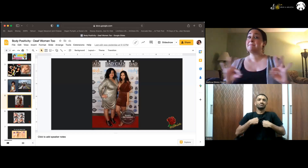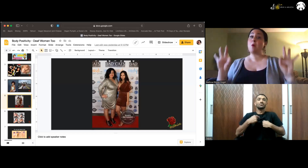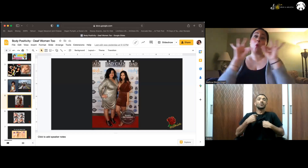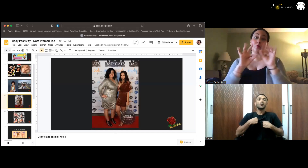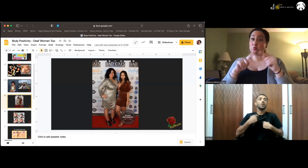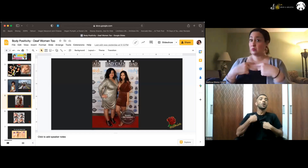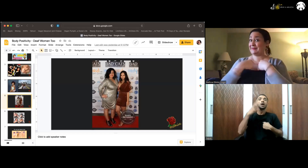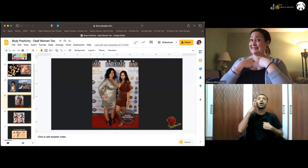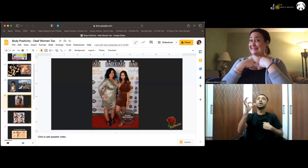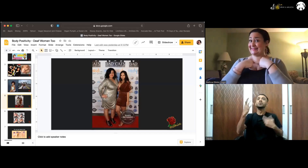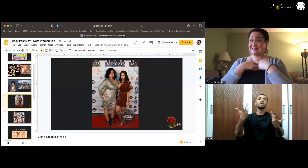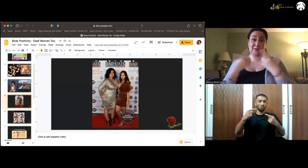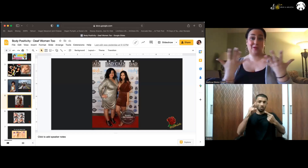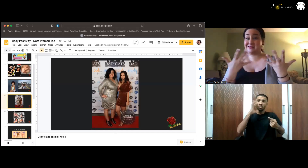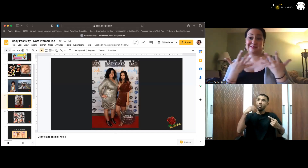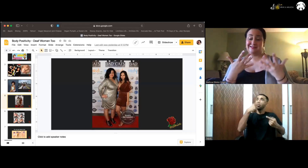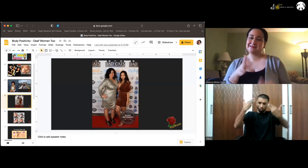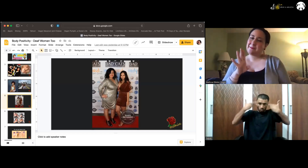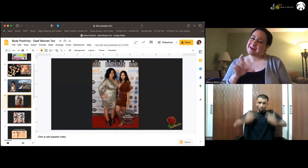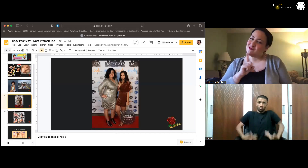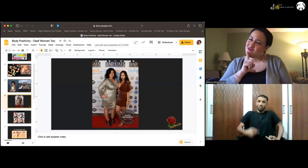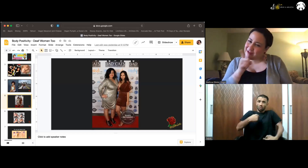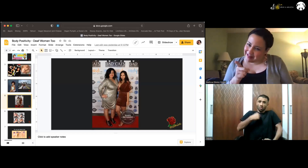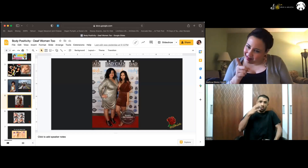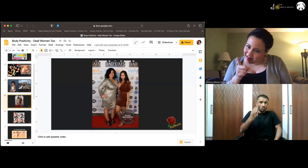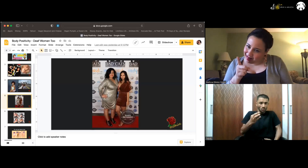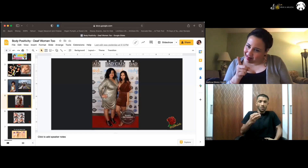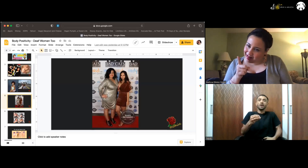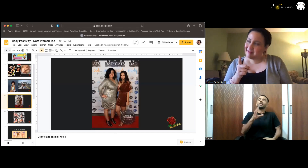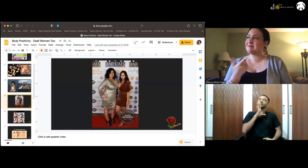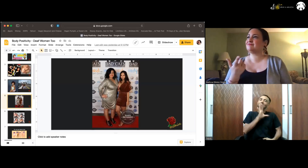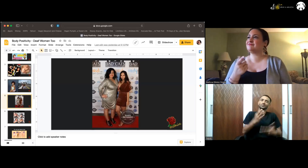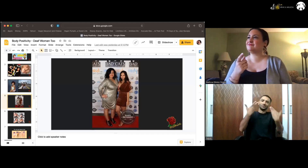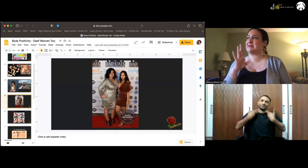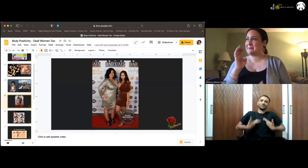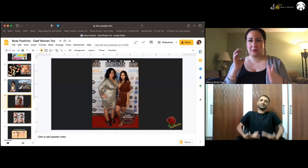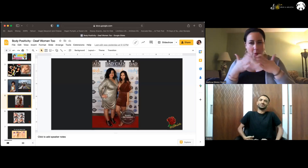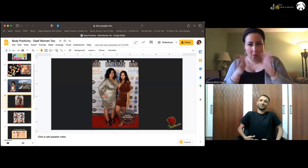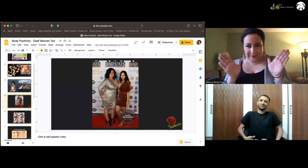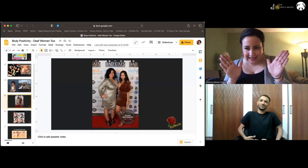I see myself that what is important for me. Is my body that much important?